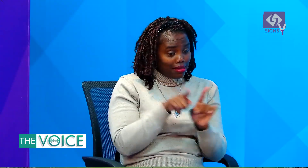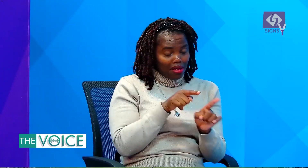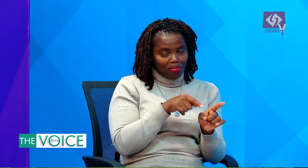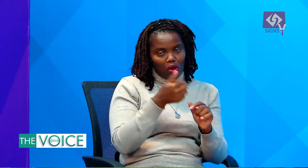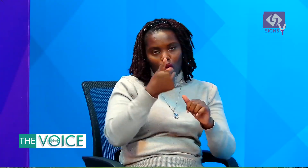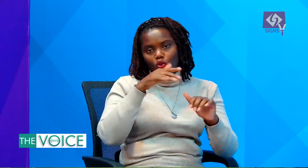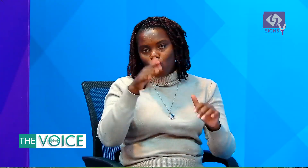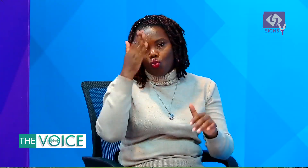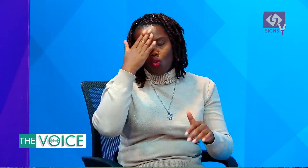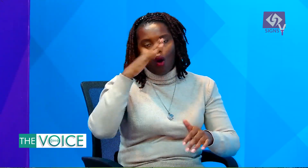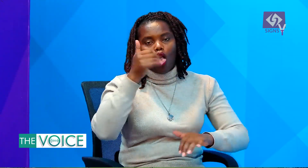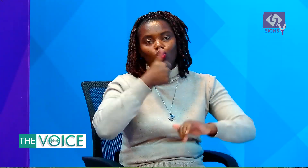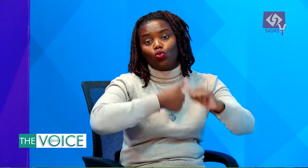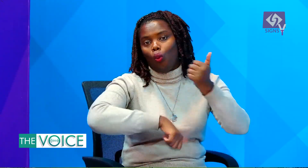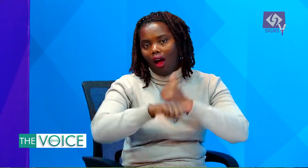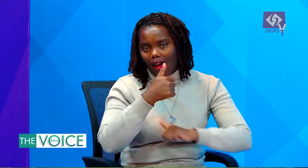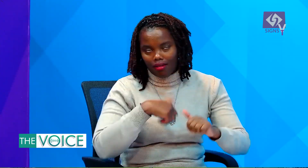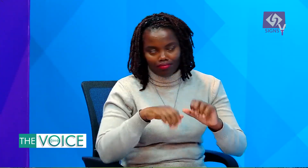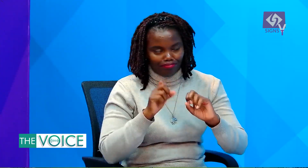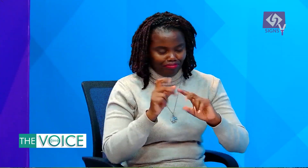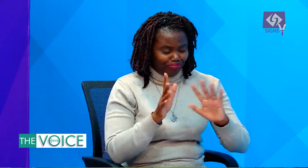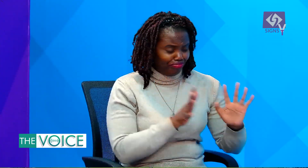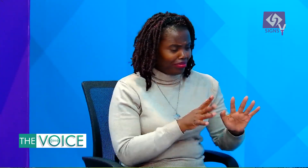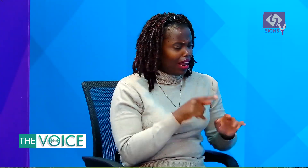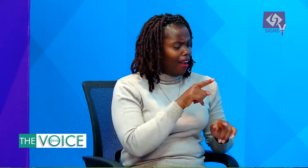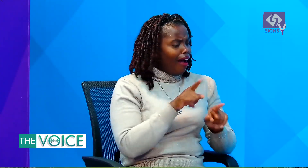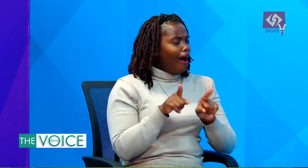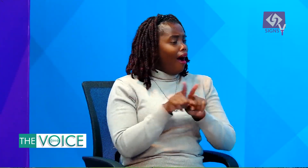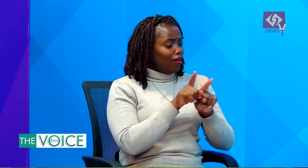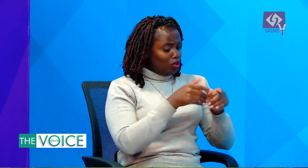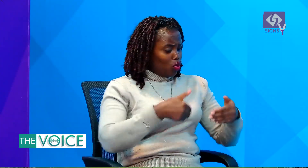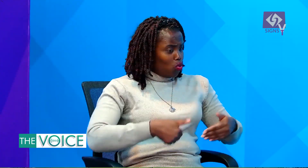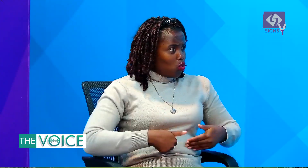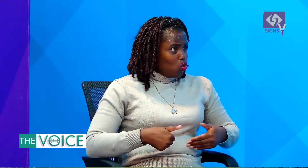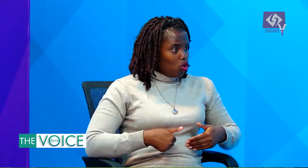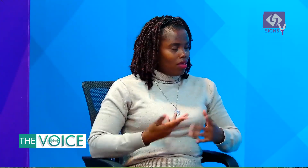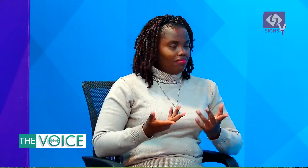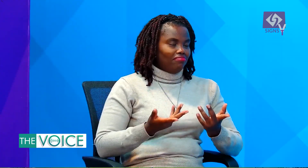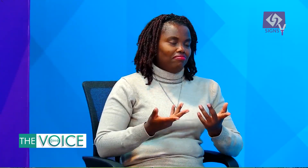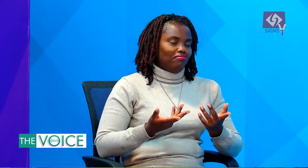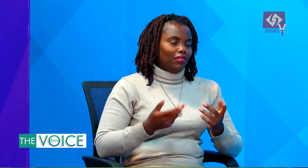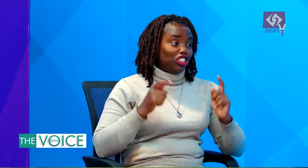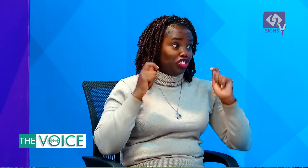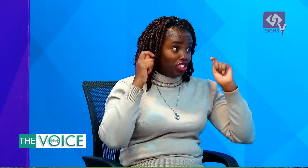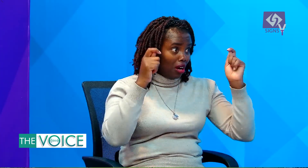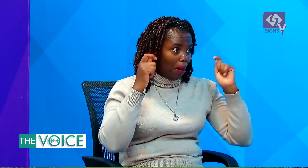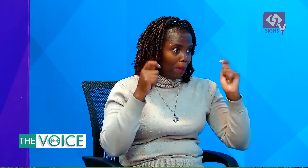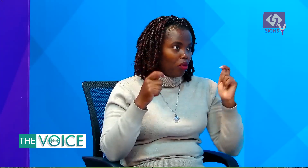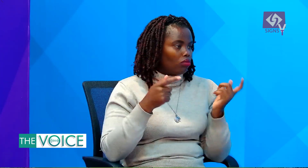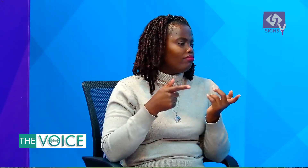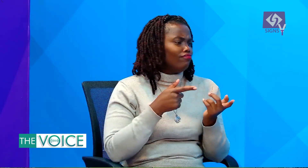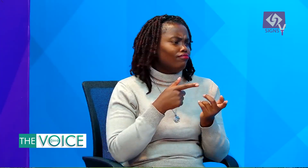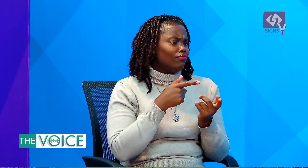menstrual cases, you know how to act. Now, as a youth and a